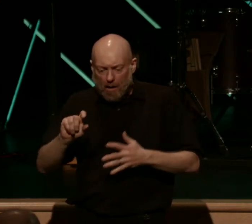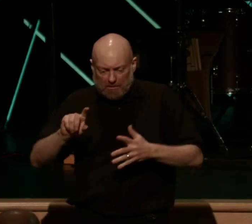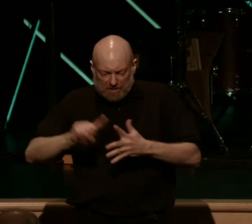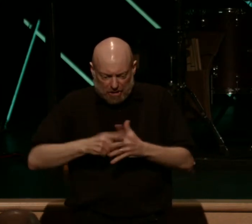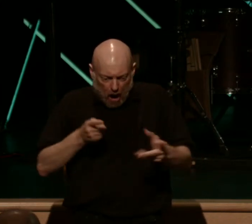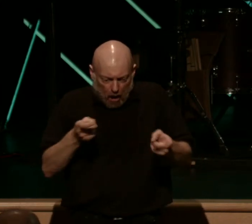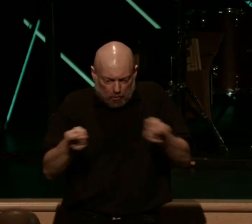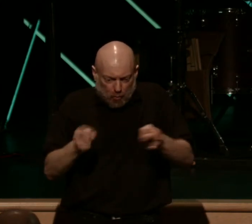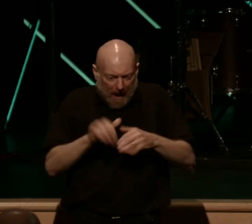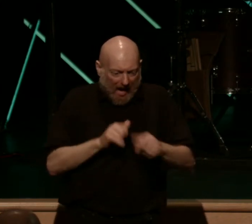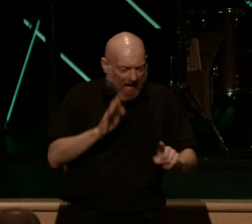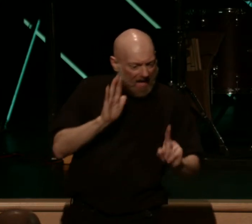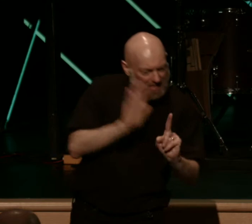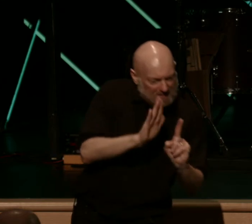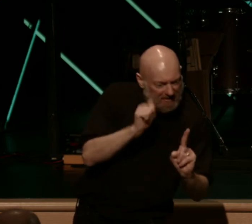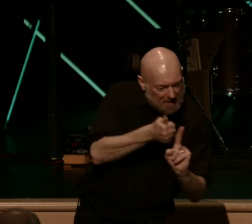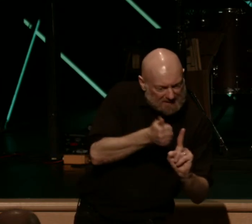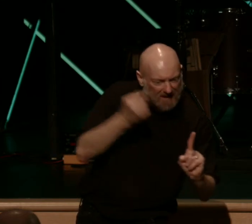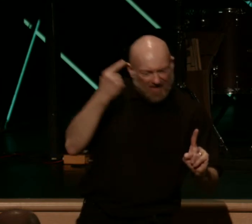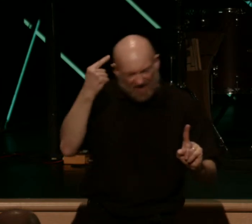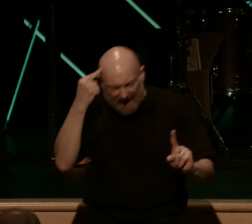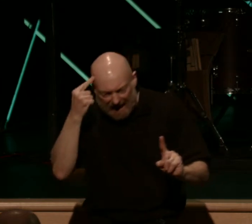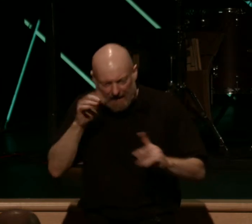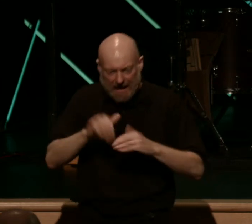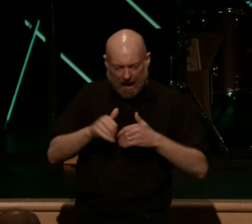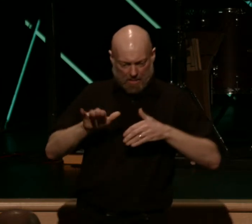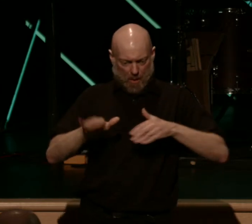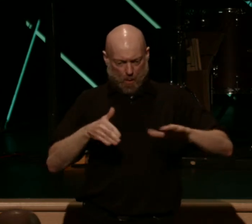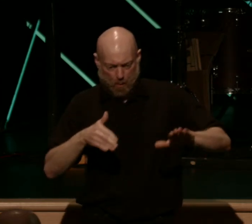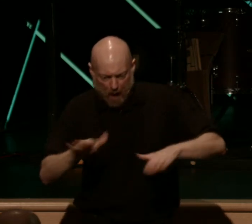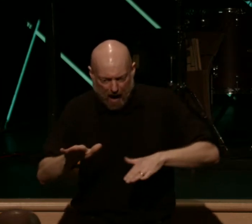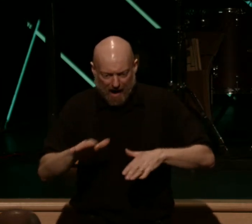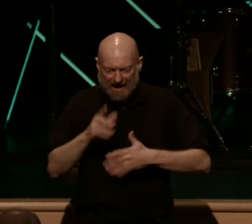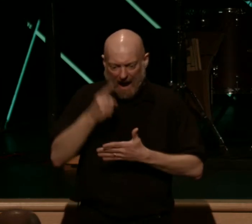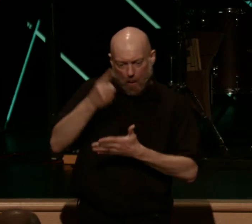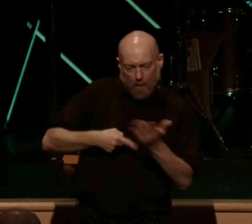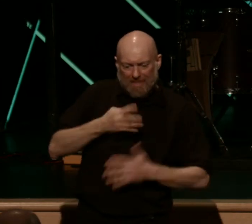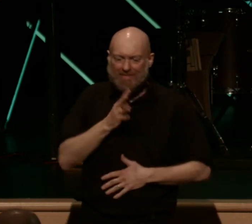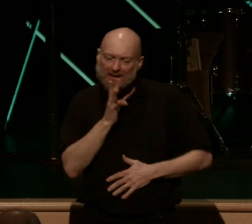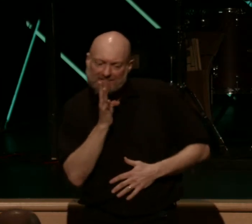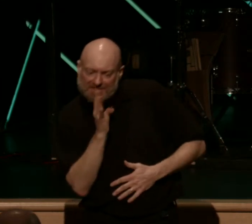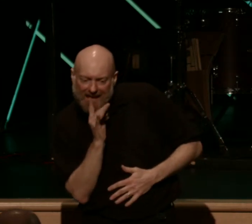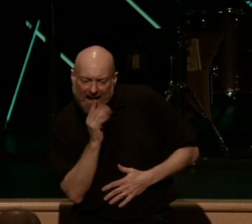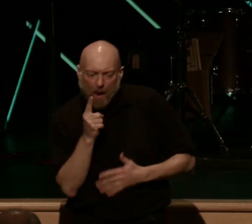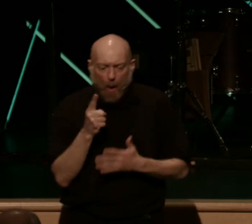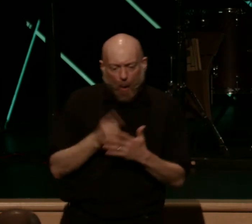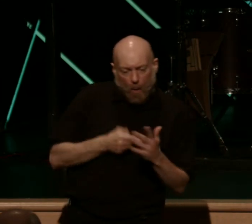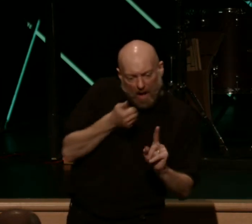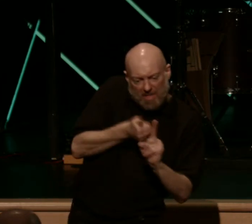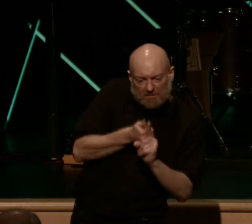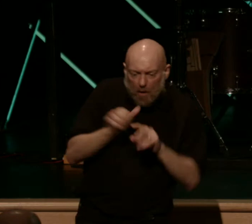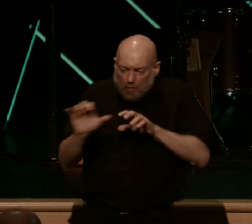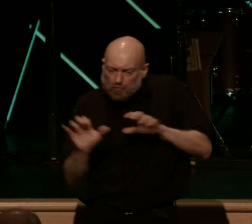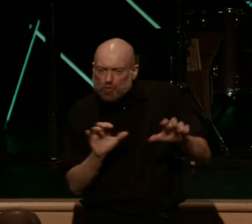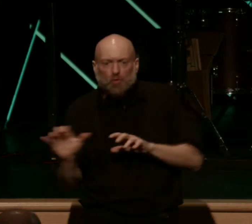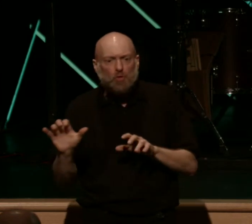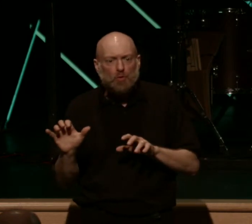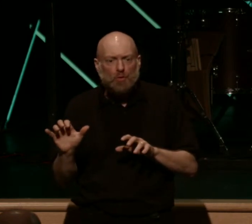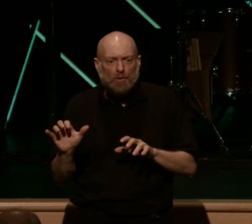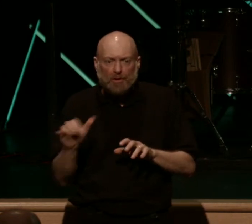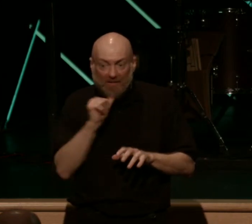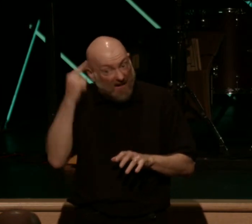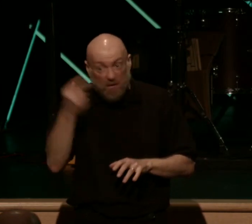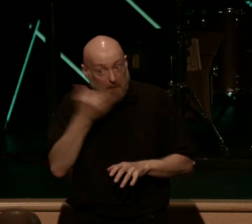control of how they think and how they walk and what they say and what they do, and not for the